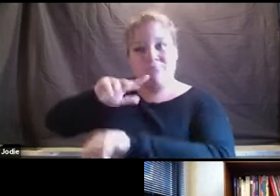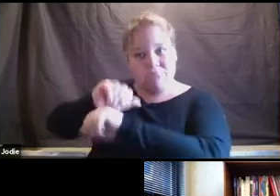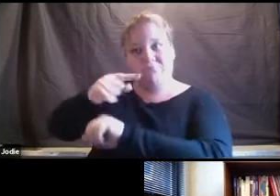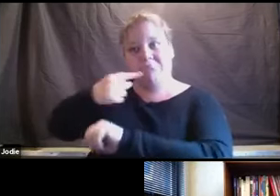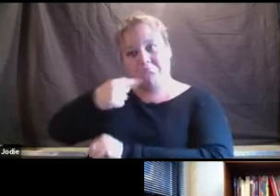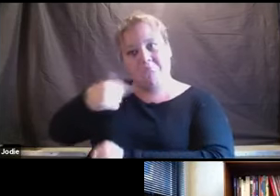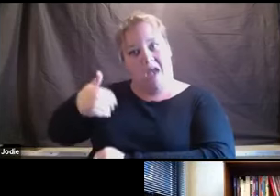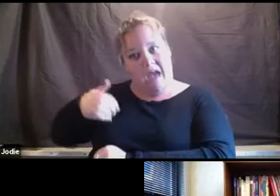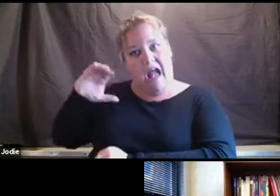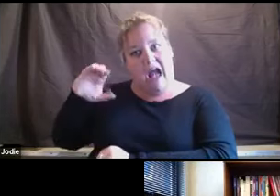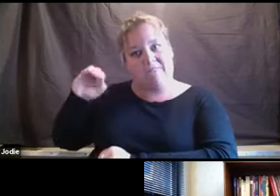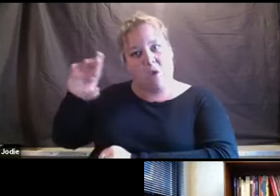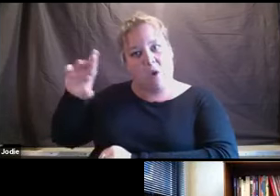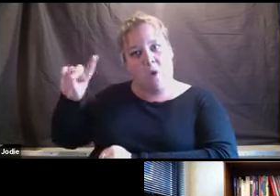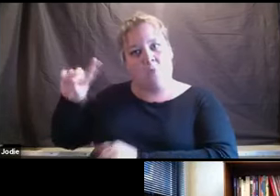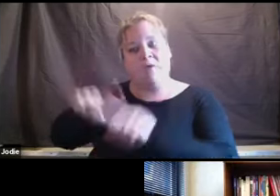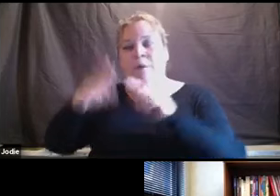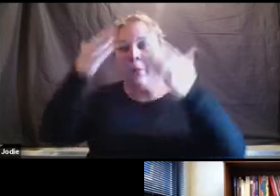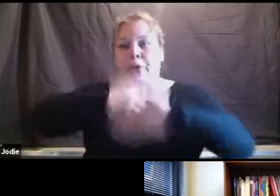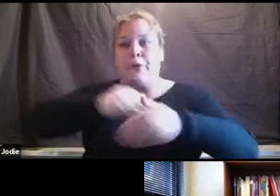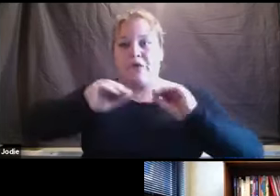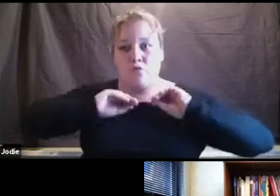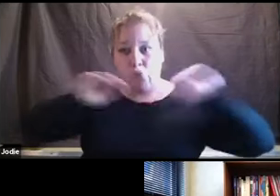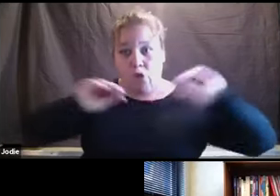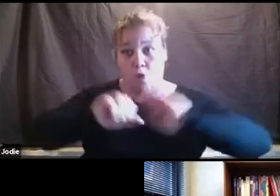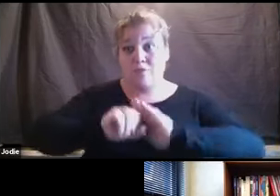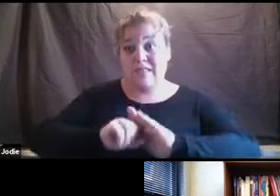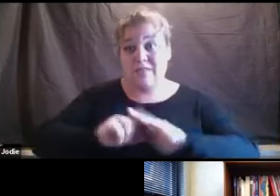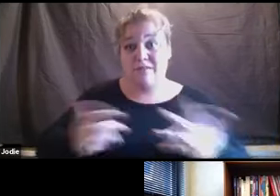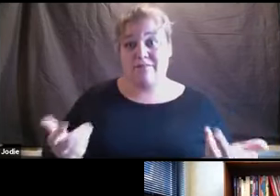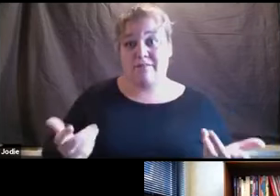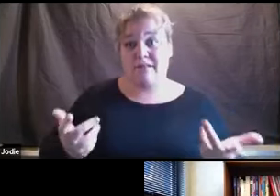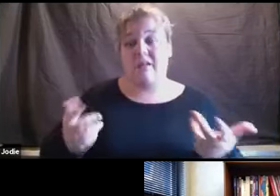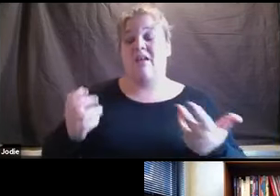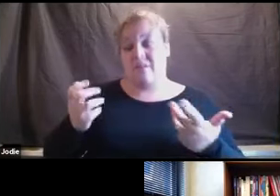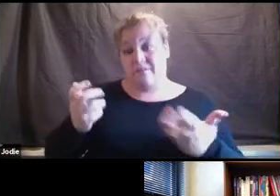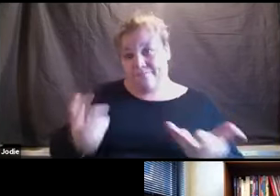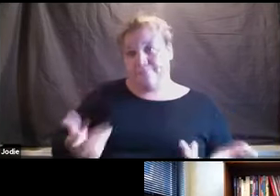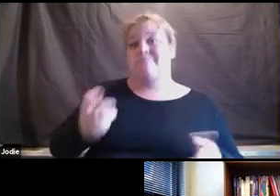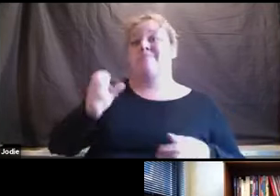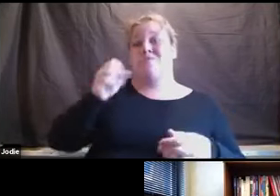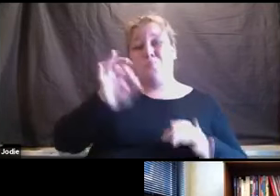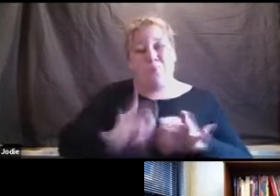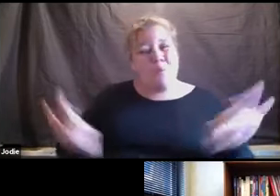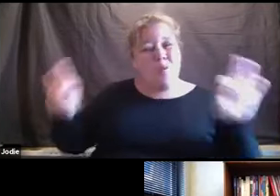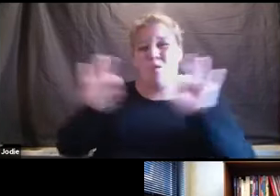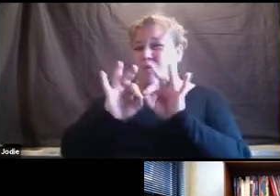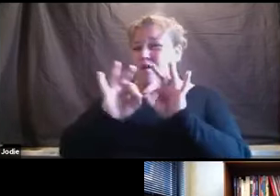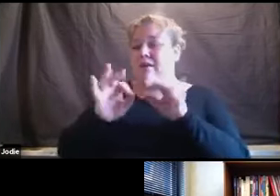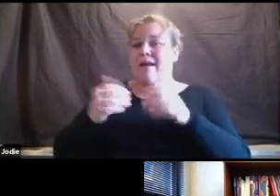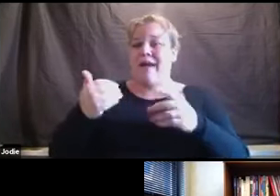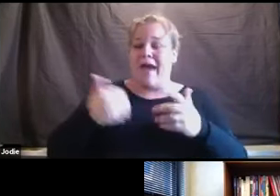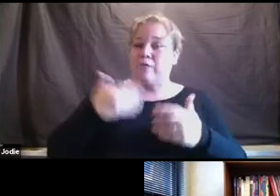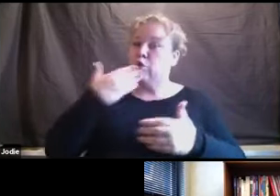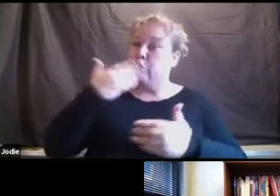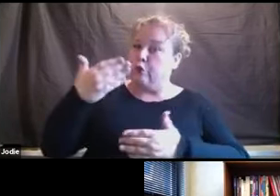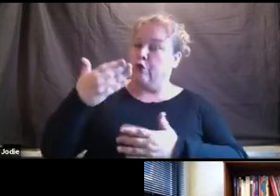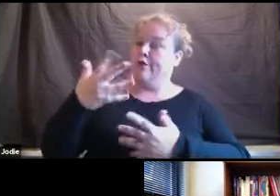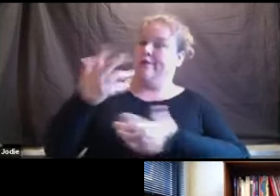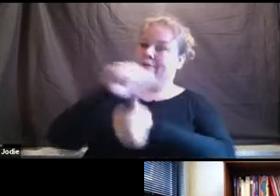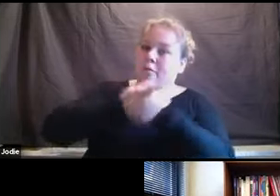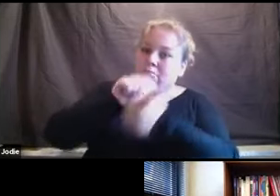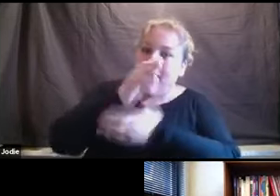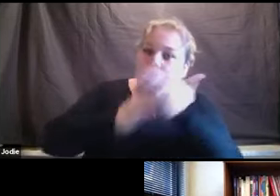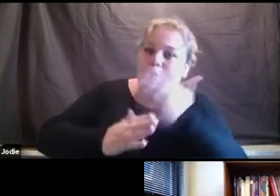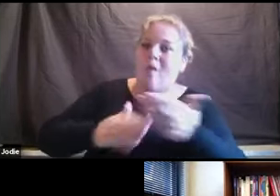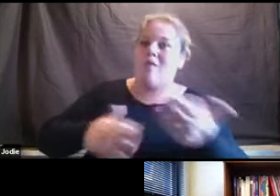to be extra diligent and vigilant in the facility with our personal protective equipment and our hygiene practices and our infection